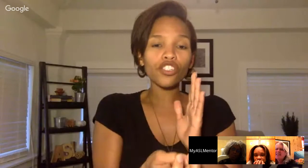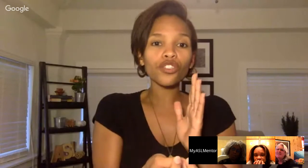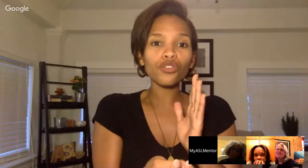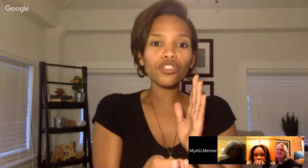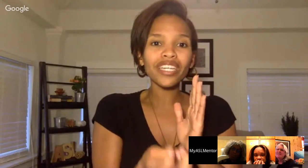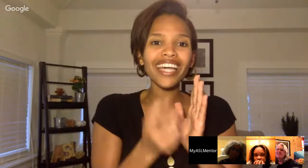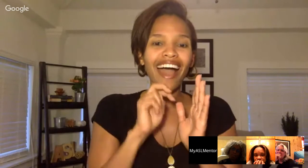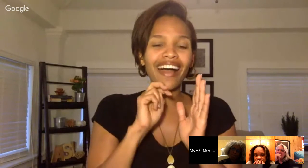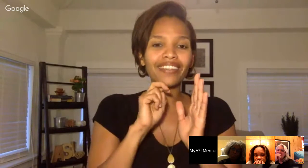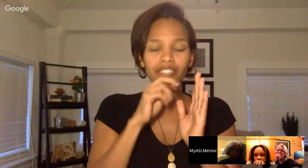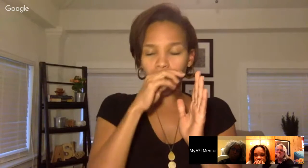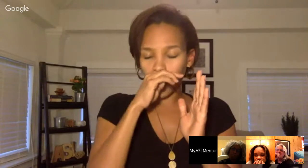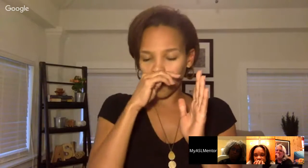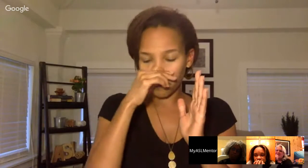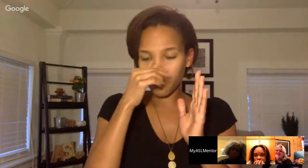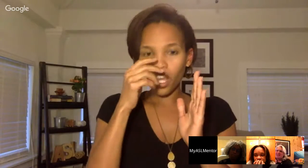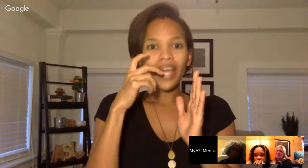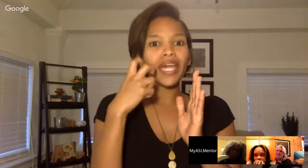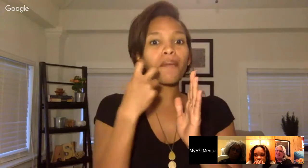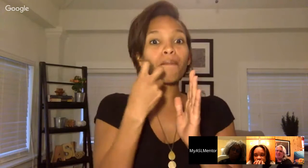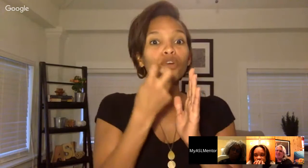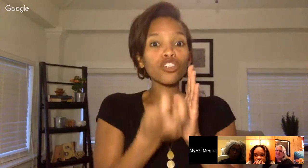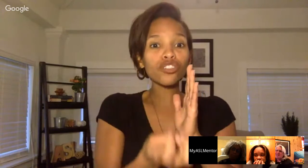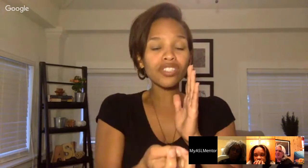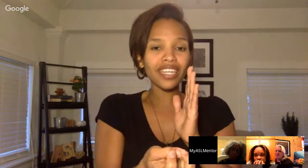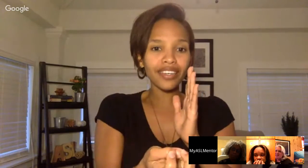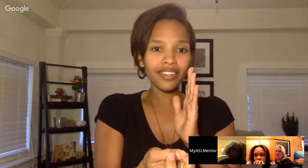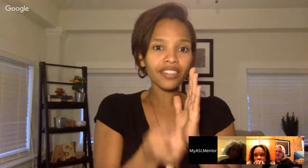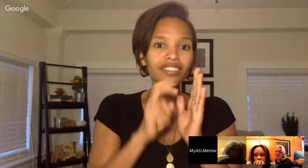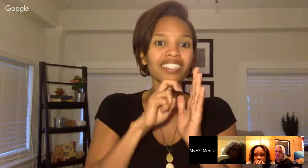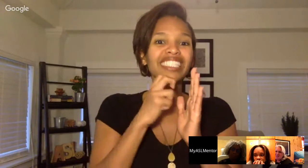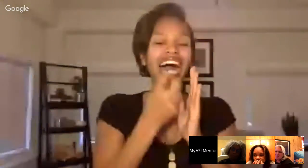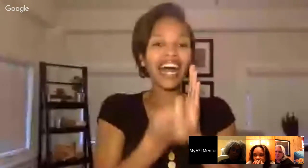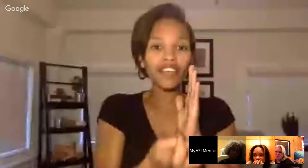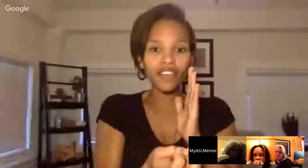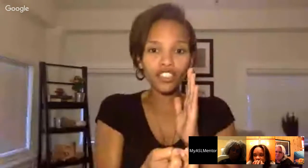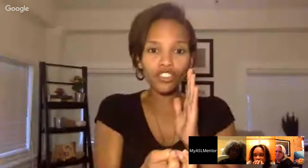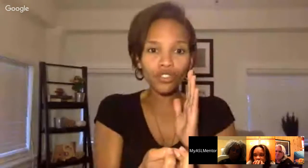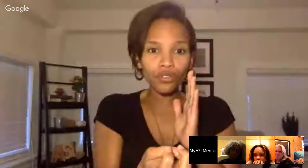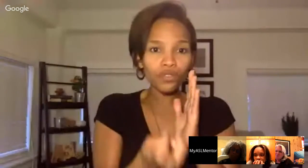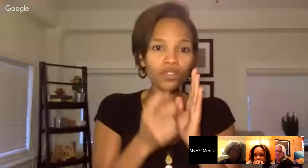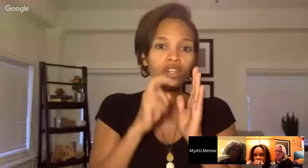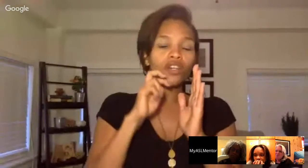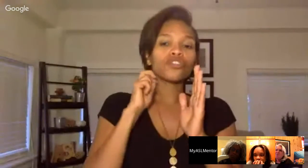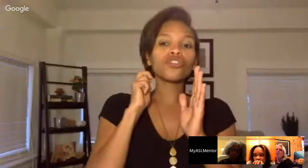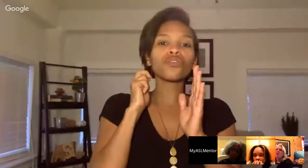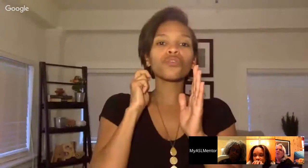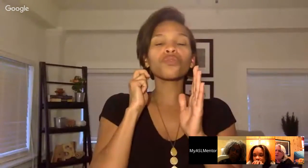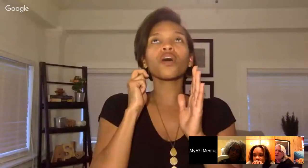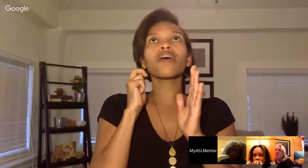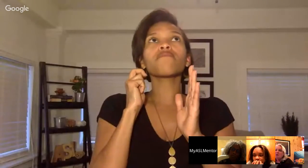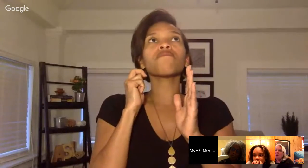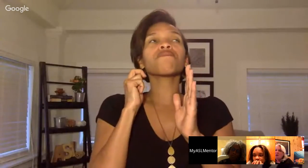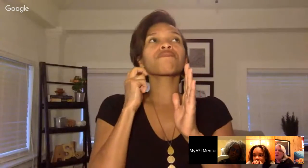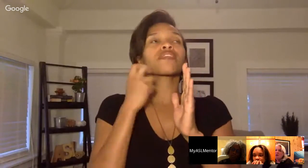glossed usually as immerse in, to dive into, to